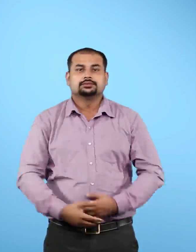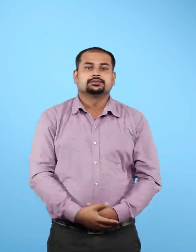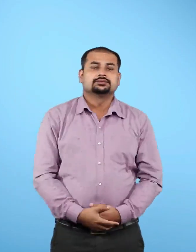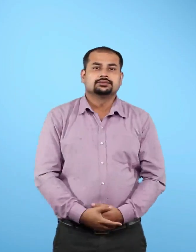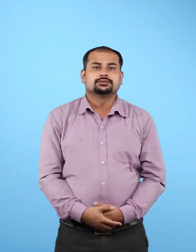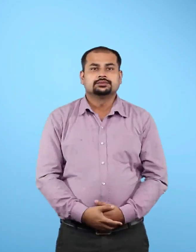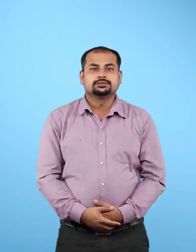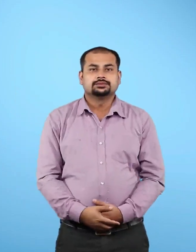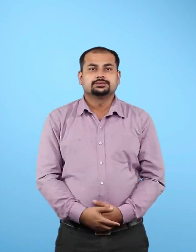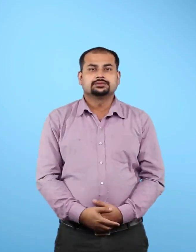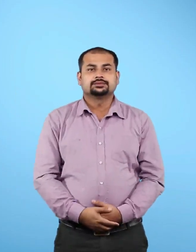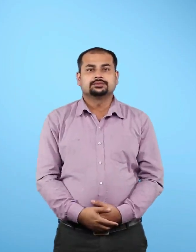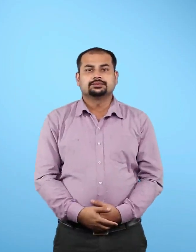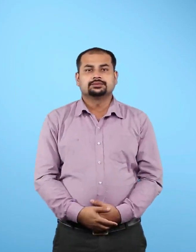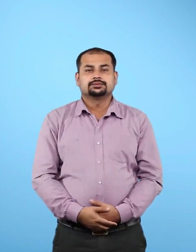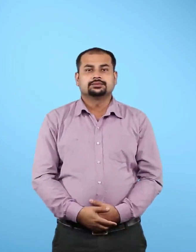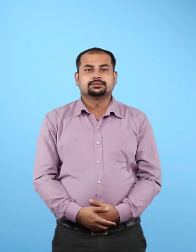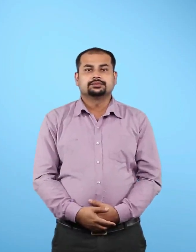see different currencies of the world.